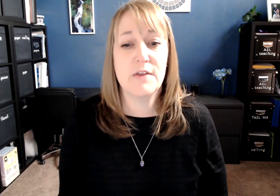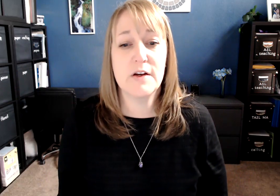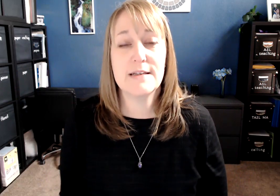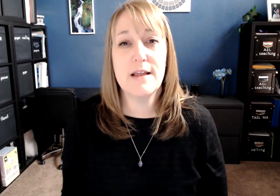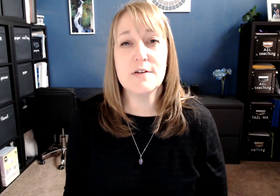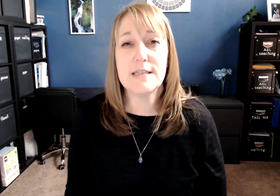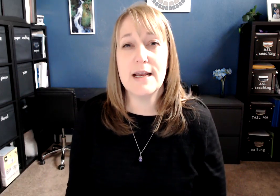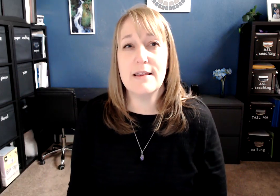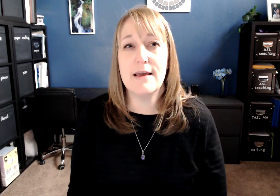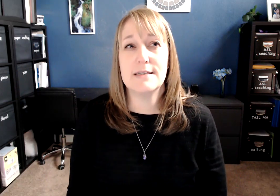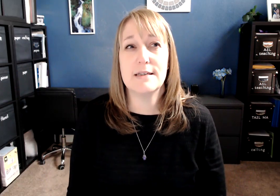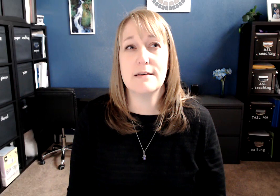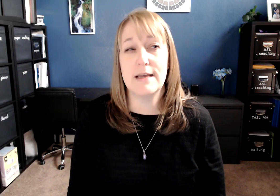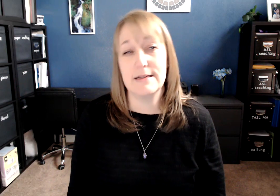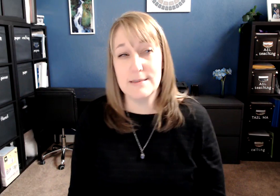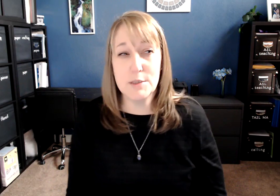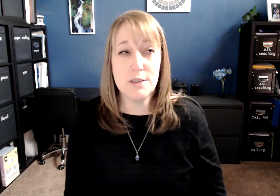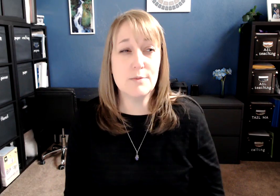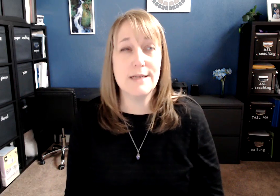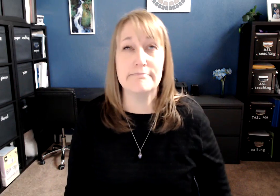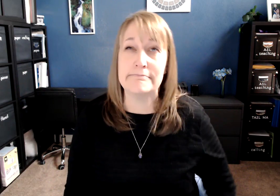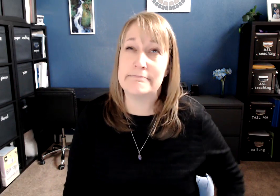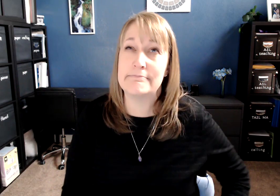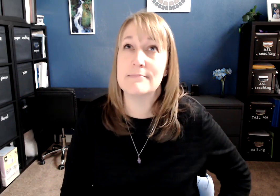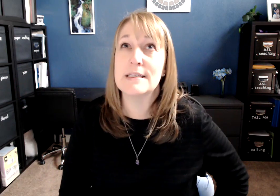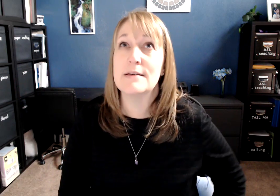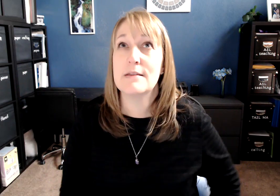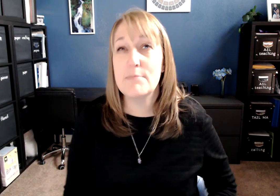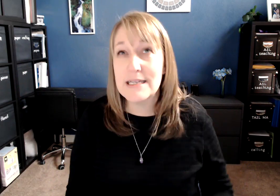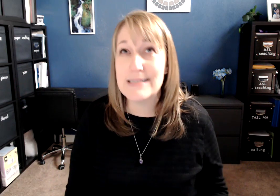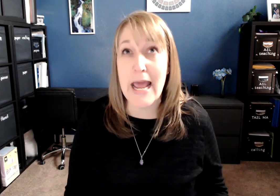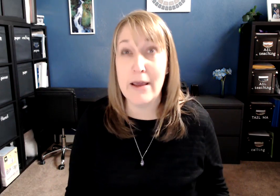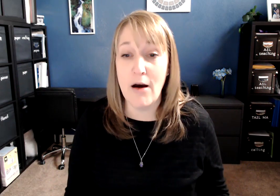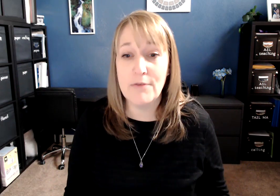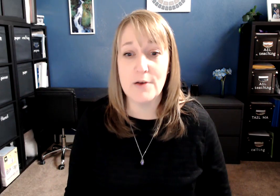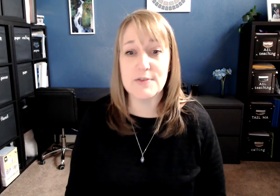There is another sign that is similar, well, that means take off also.